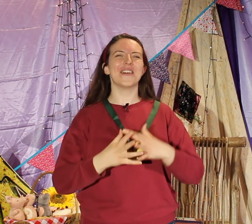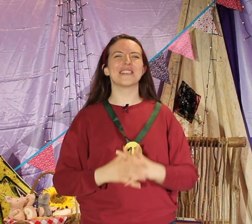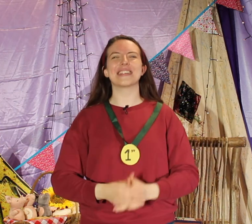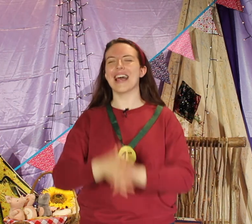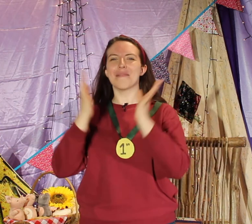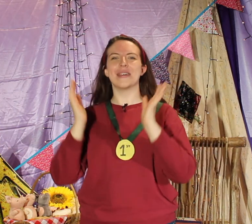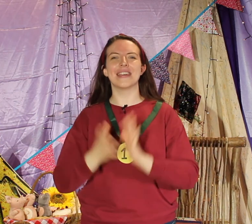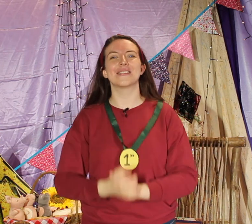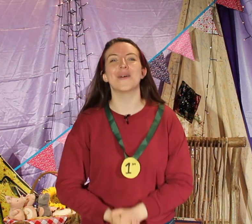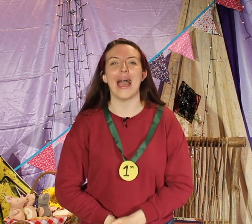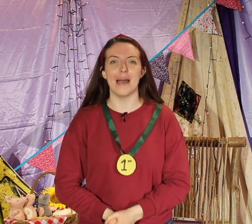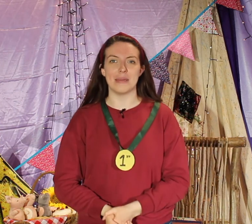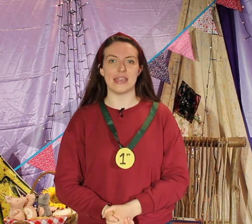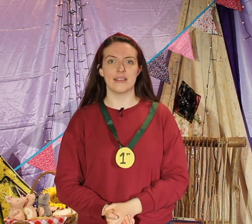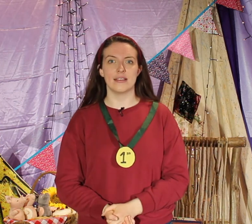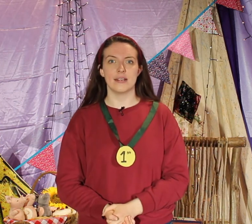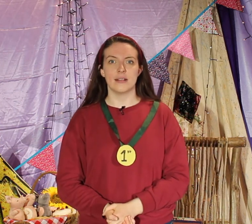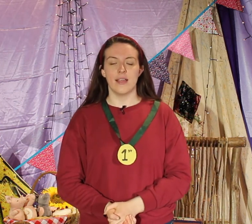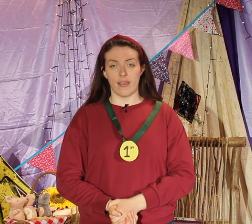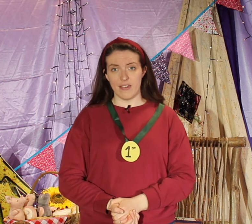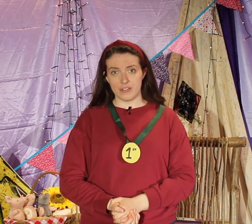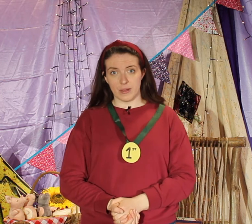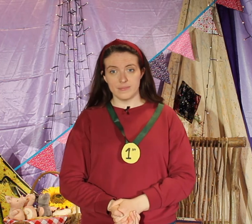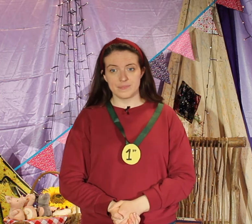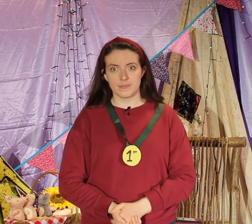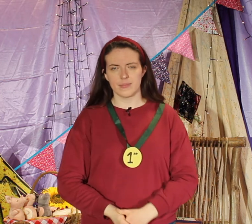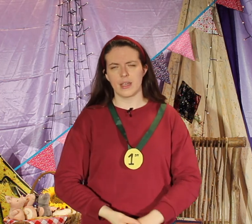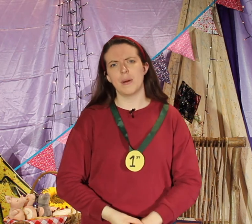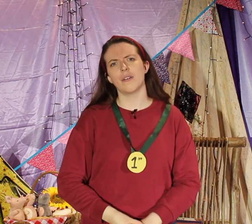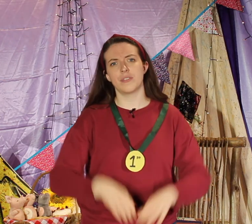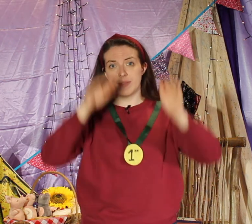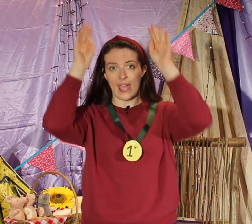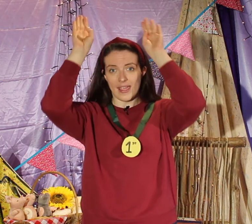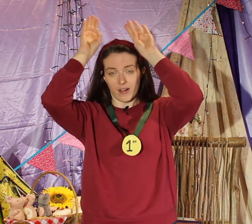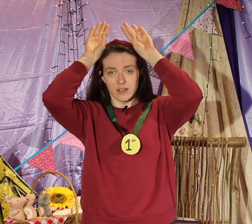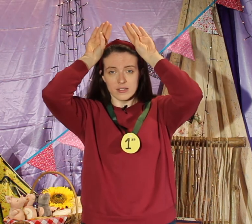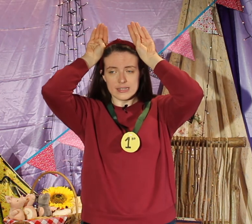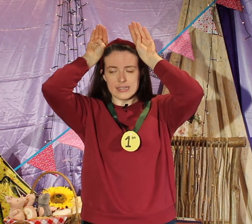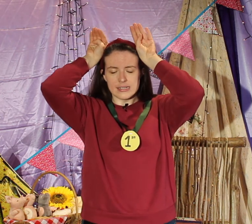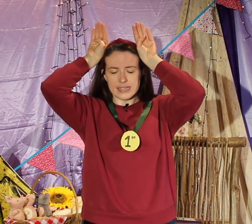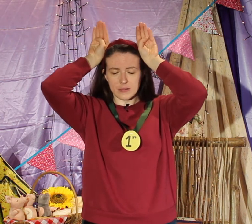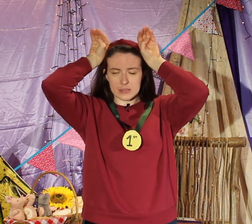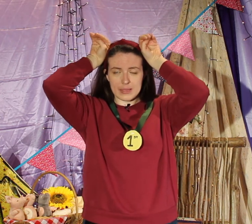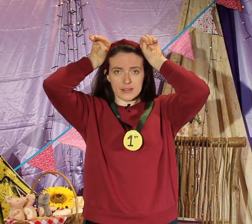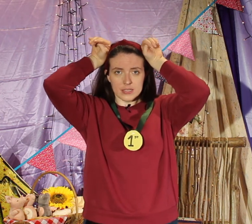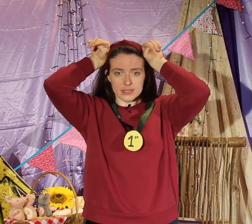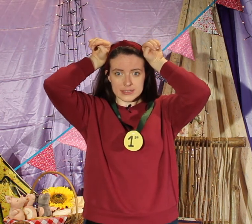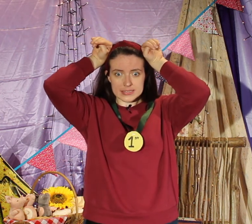was clapping and so happy. Everyone, apart from the hare, he looked a bit